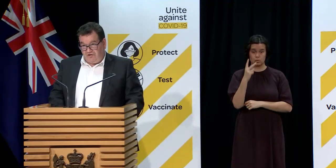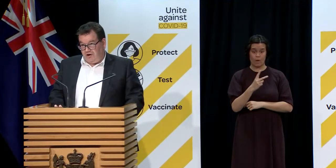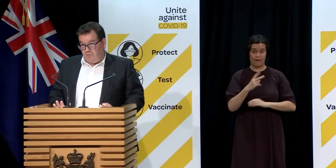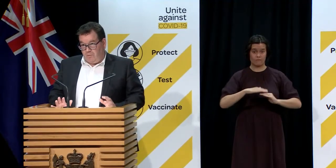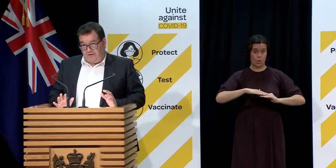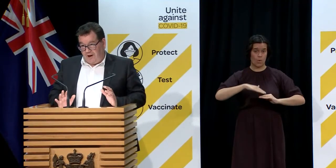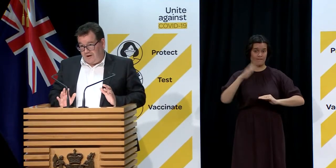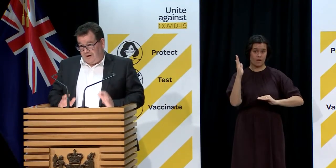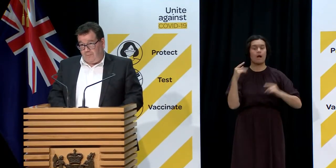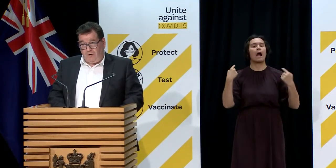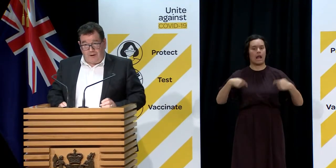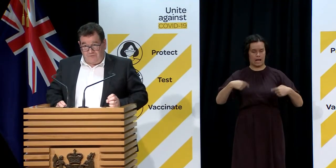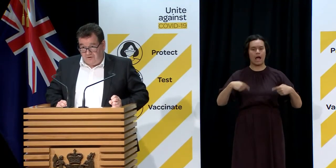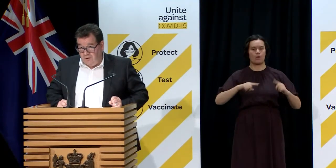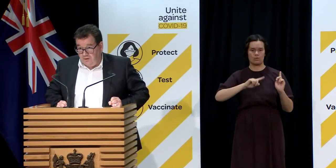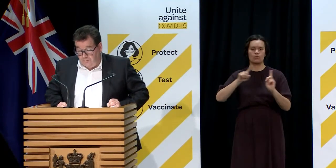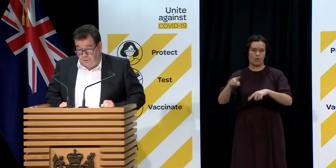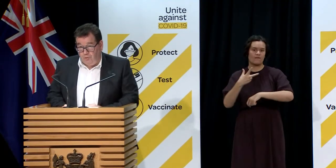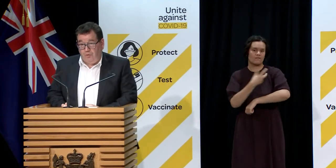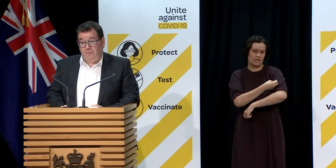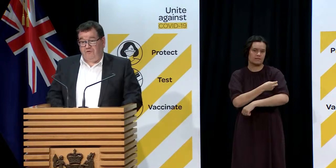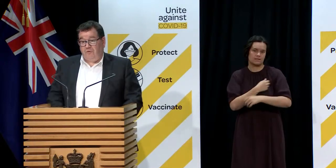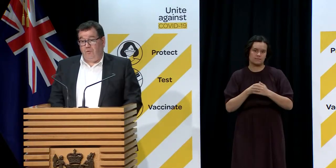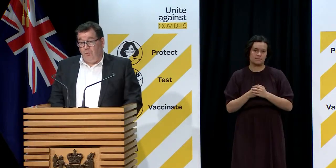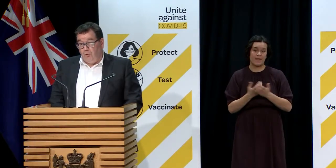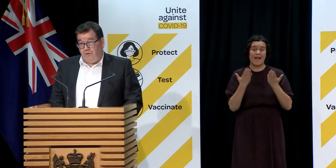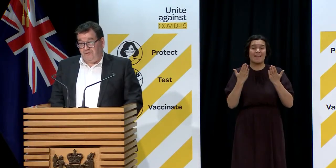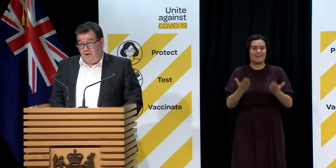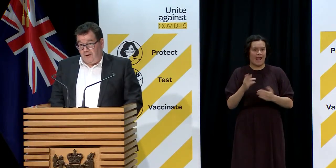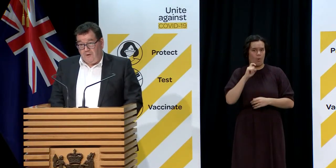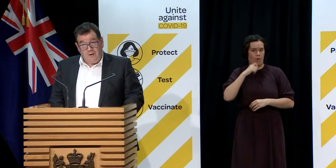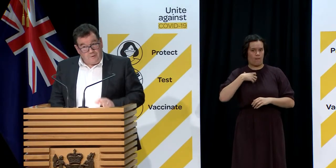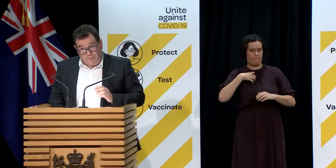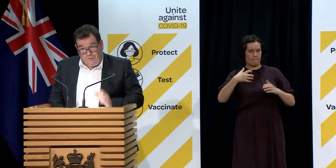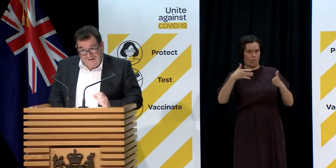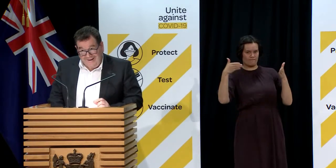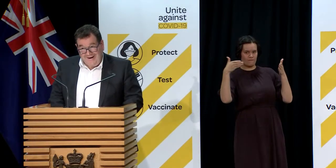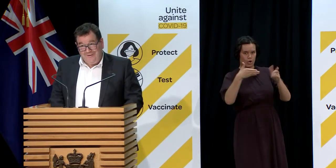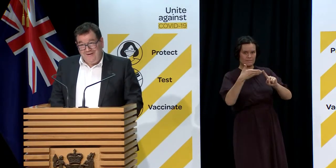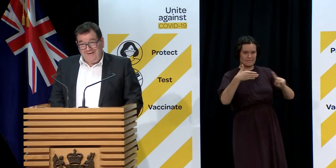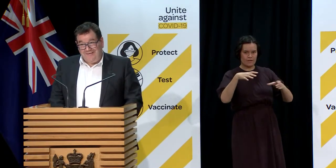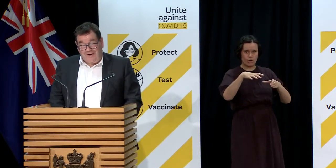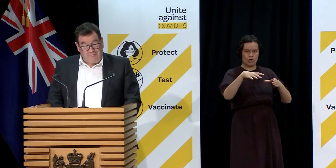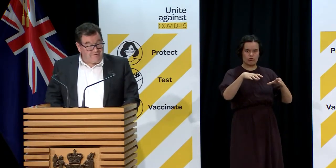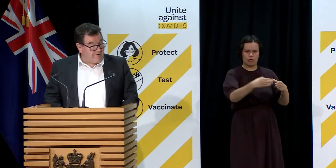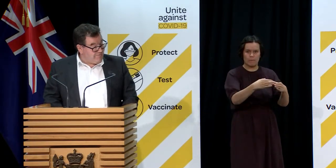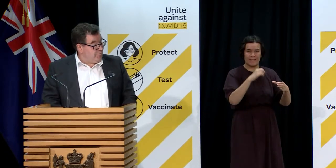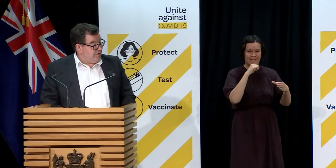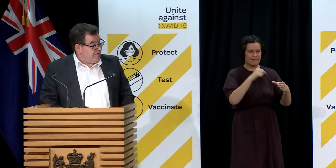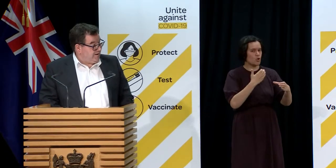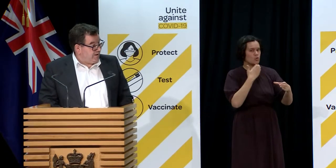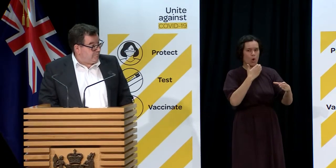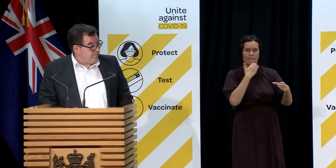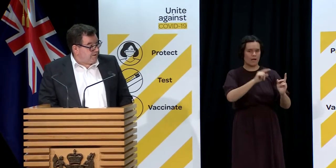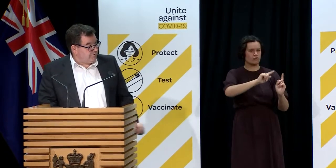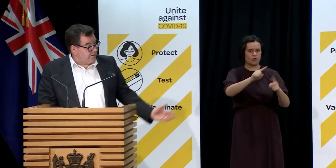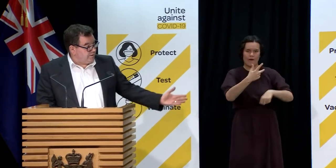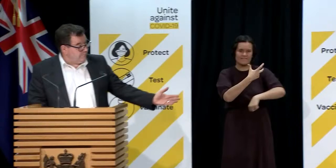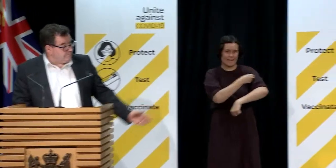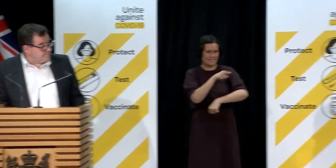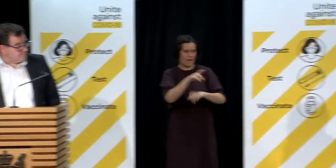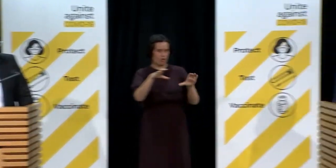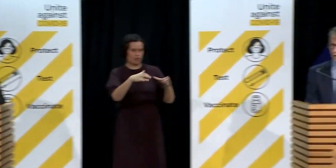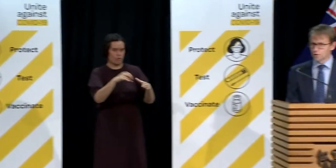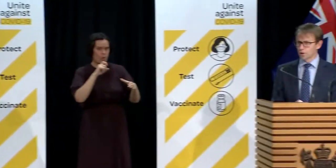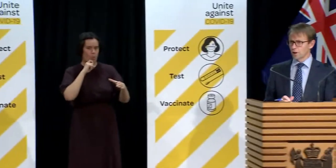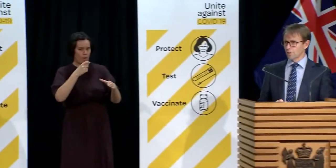our messaging, we'll be targeting our programs to pull groups through all the time. But right now, it's up there for everybody to get out and be